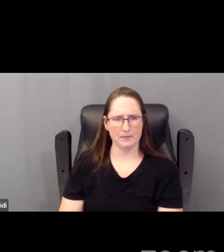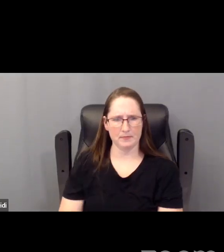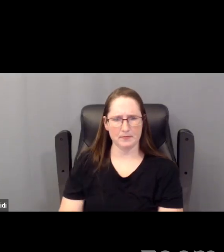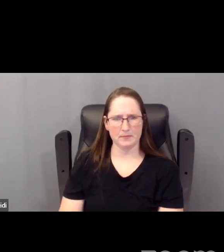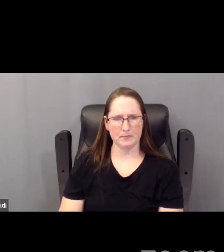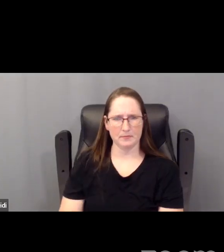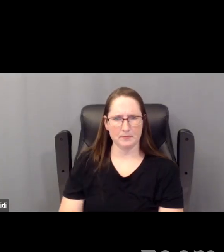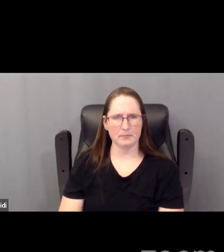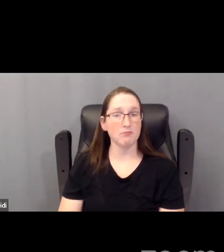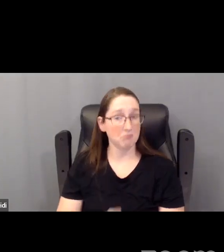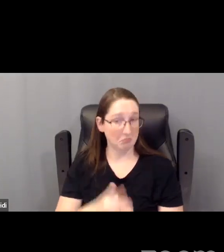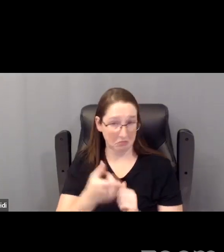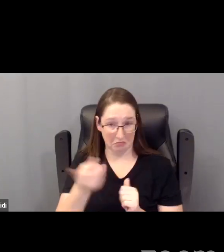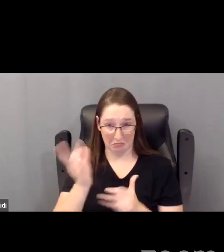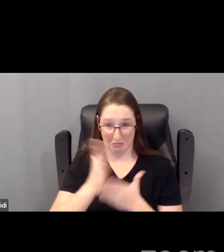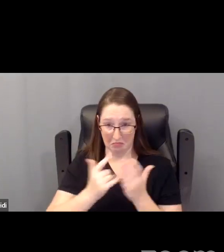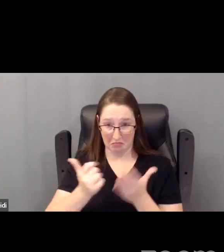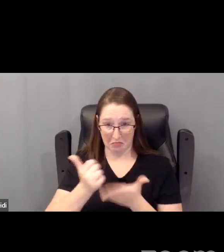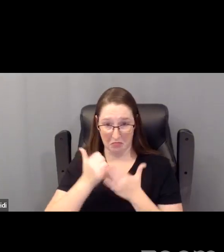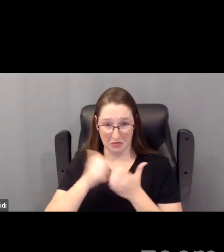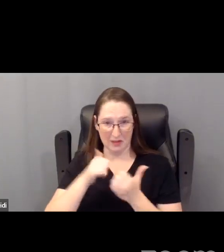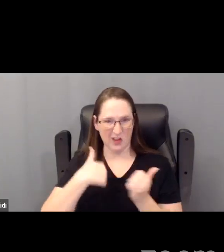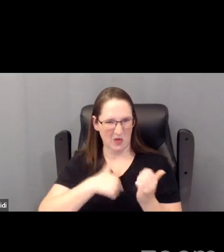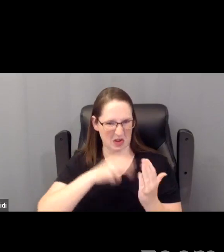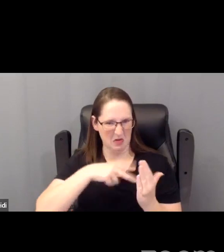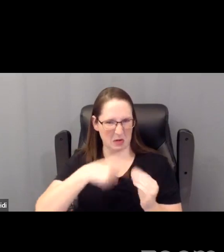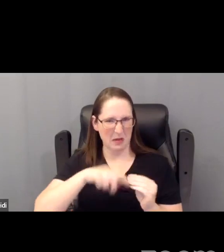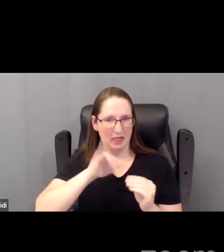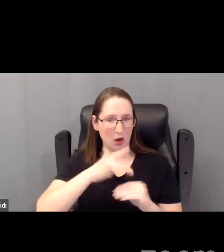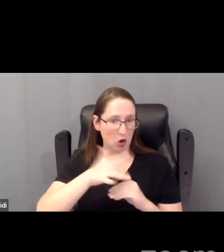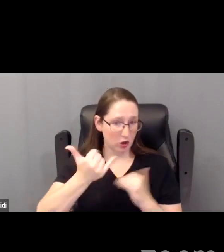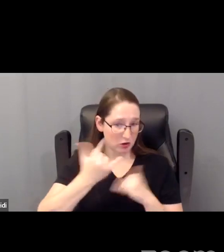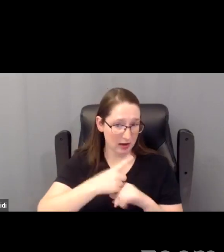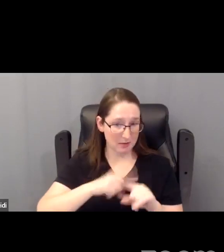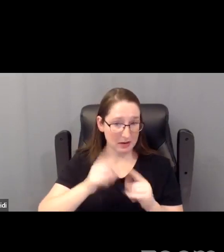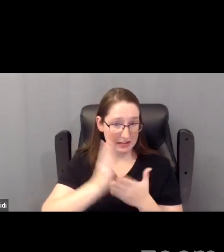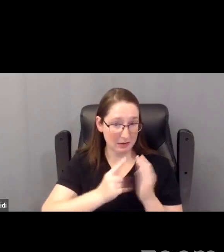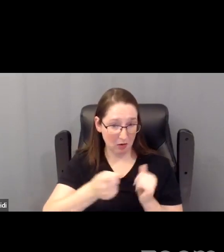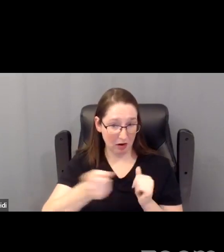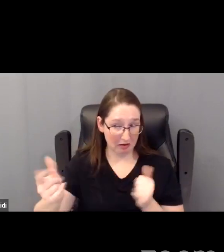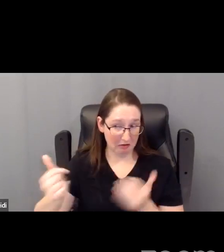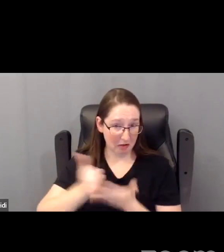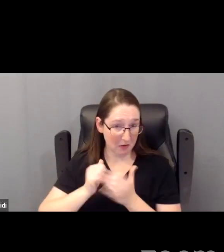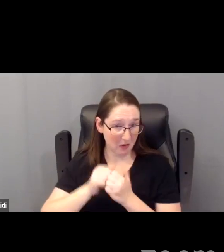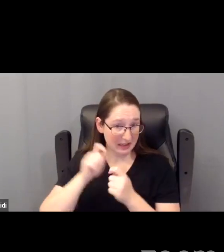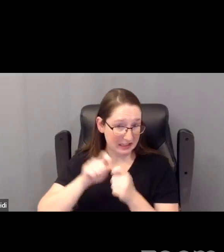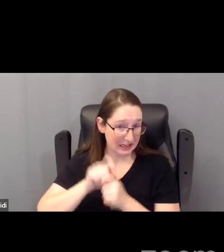So can someone help me with that? Technology. We read about it earlier today, but if someone could help me with the details of that.